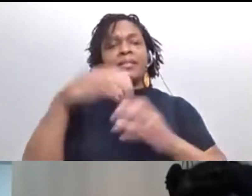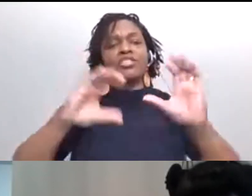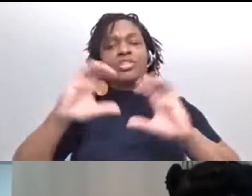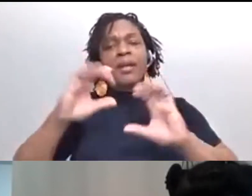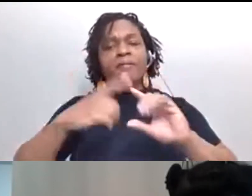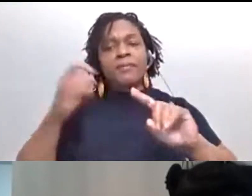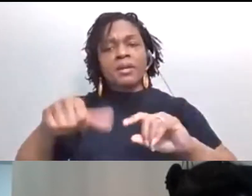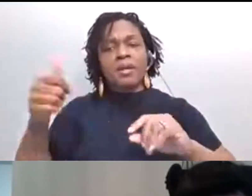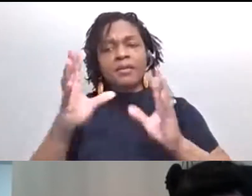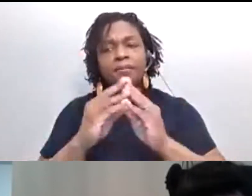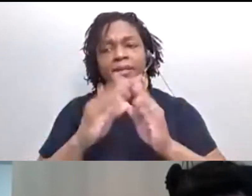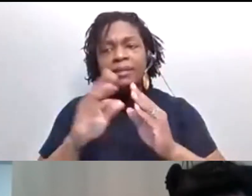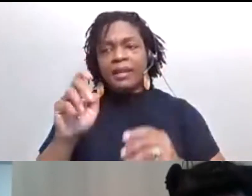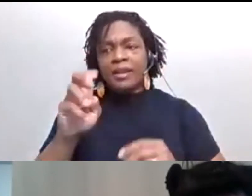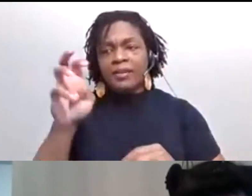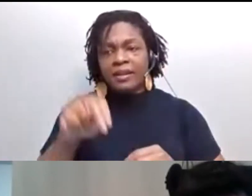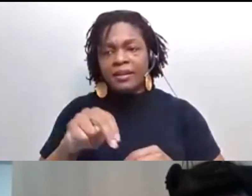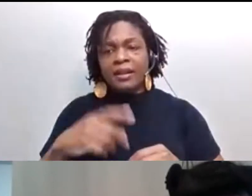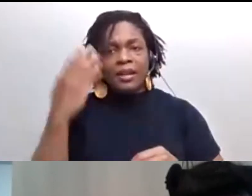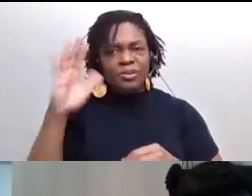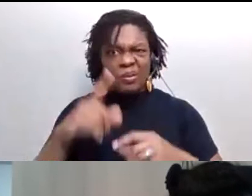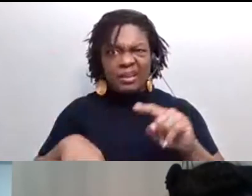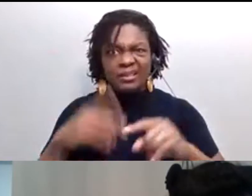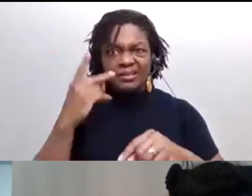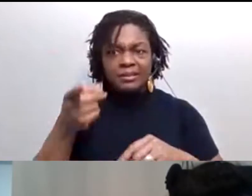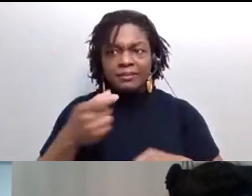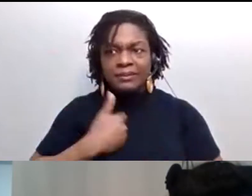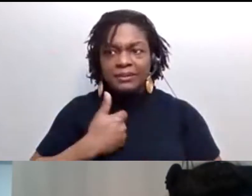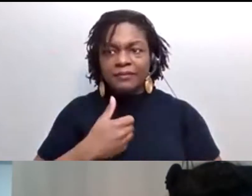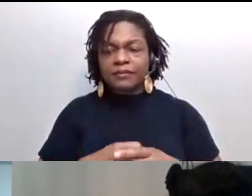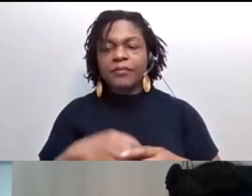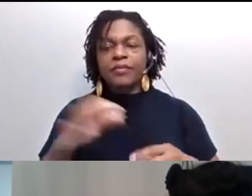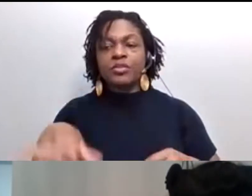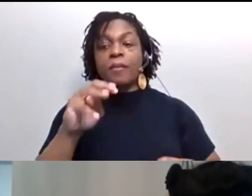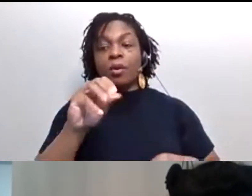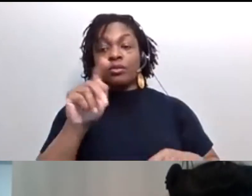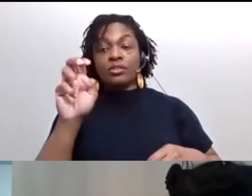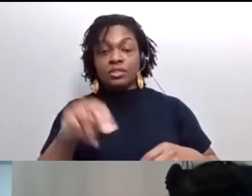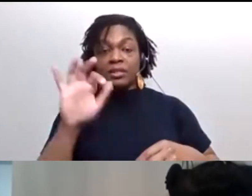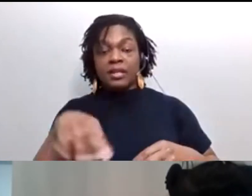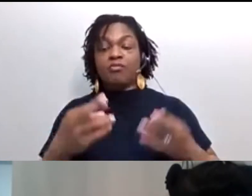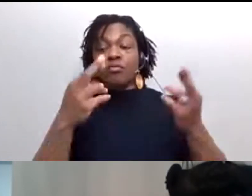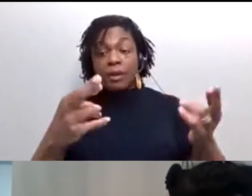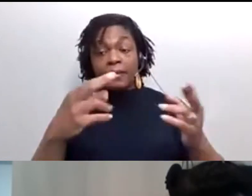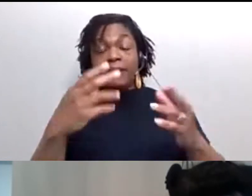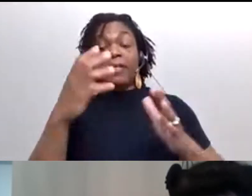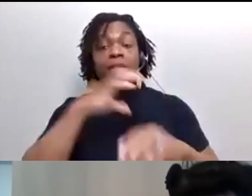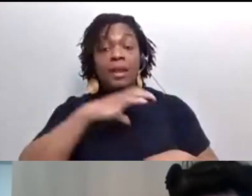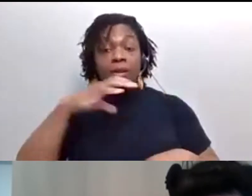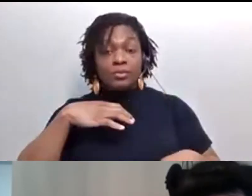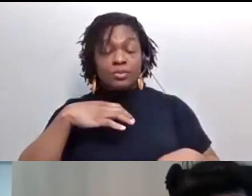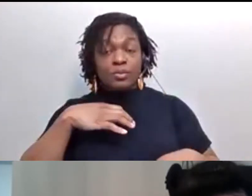meeting. I don't know, I can't access it. Yeah, I see. Okay, so the motion was to recommend the council